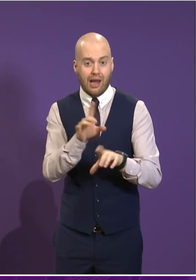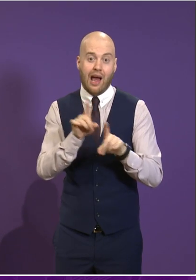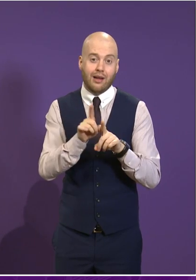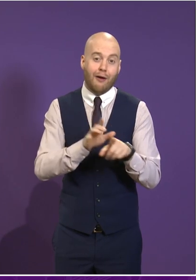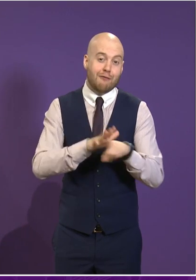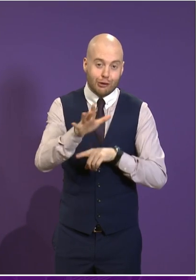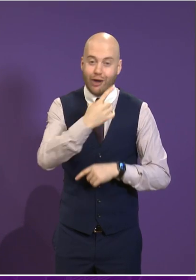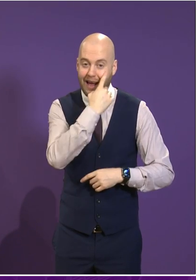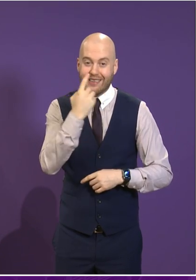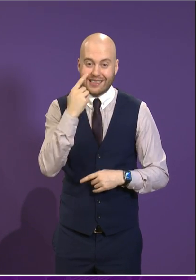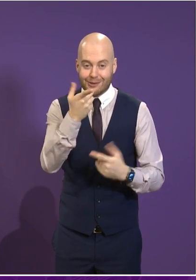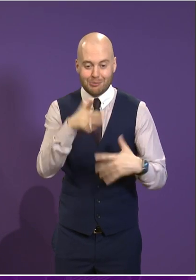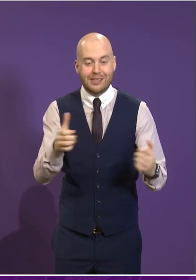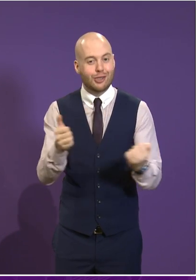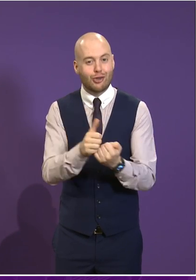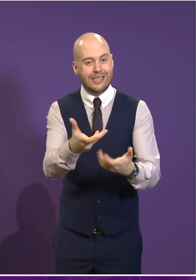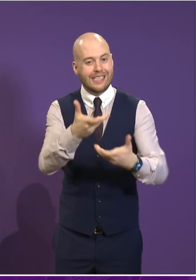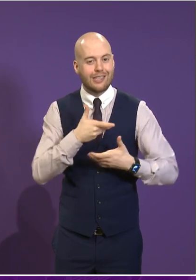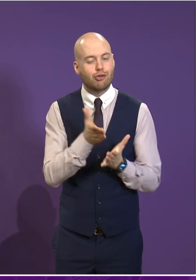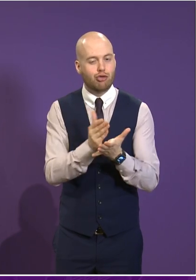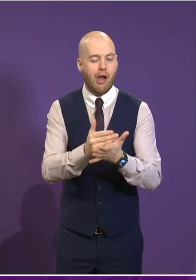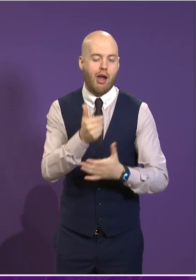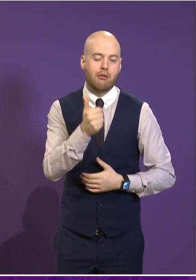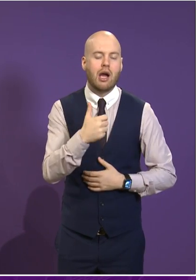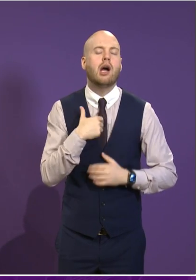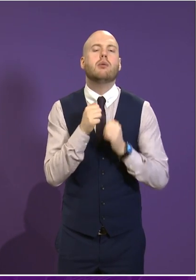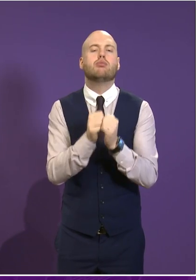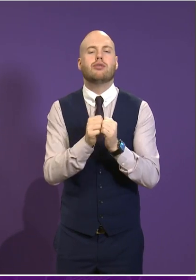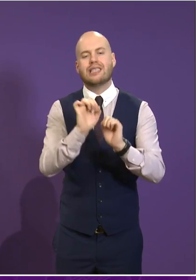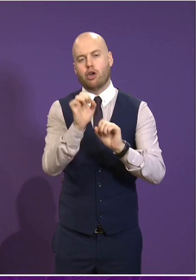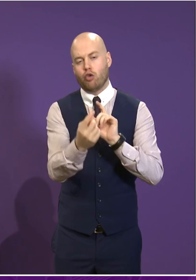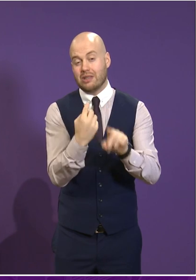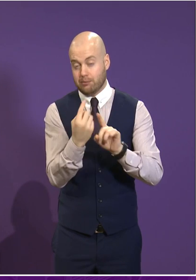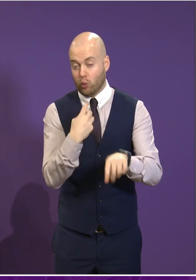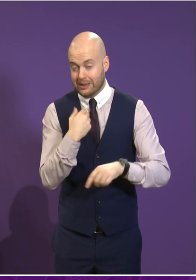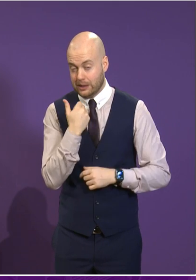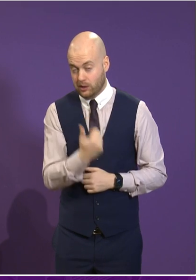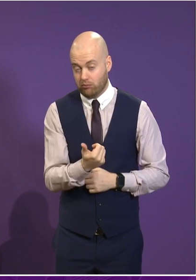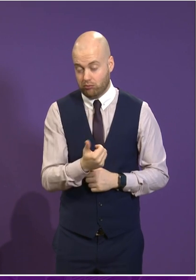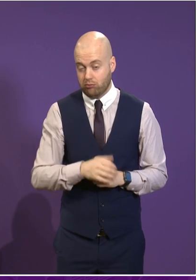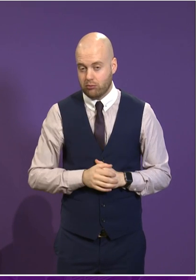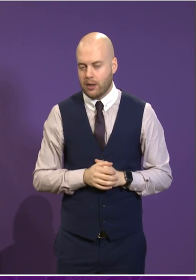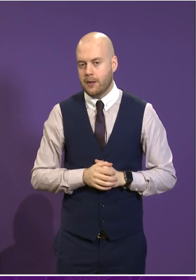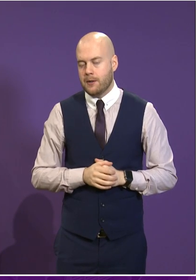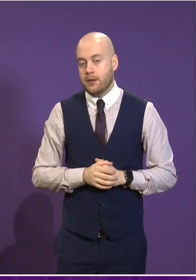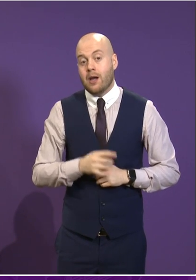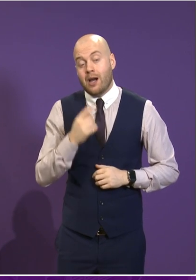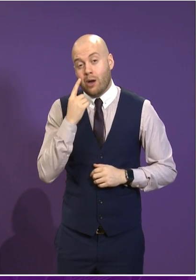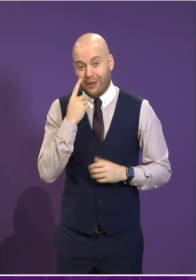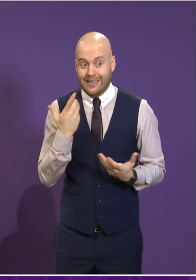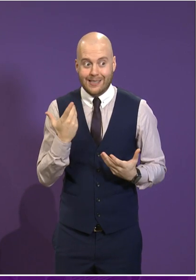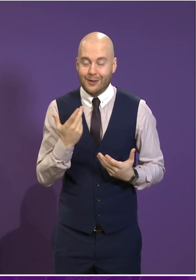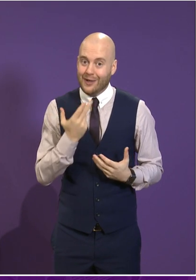you've agreed to share with us. We appreciate your responses this morning, and I think we've got some